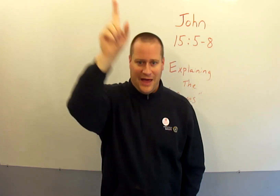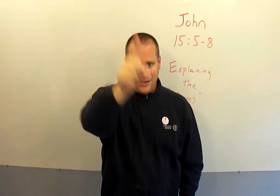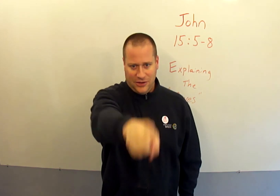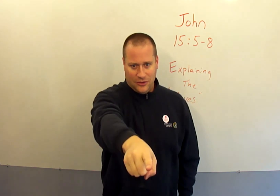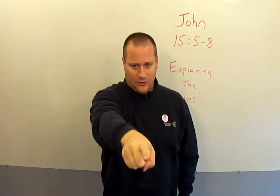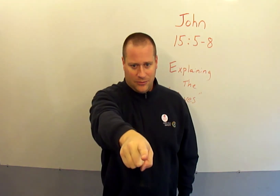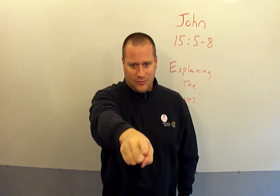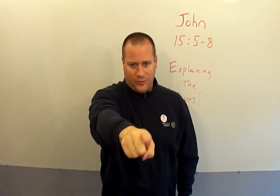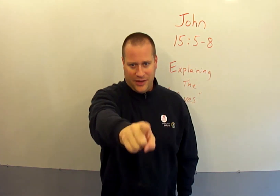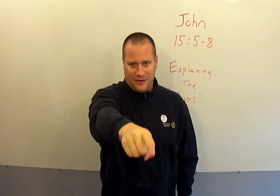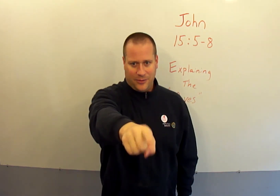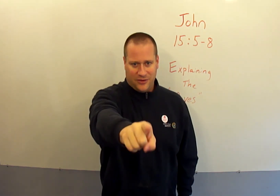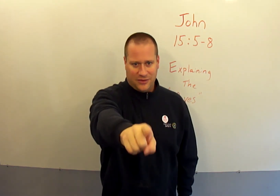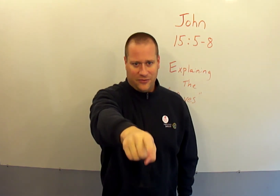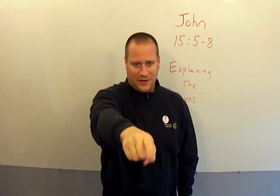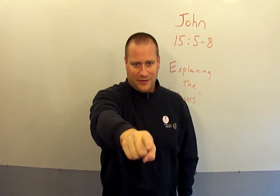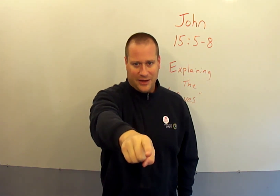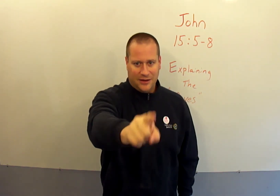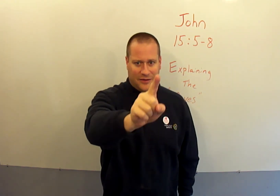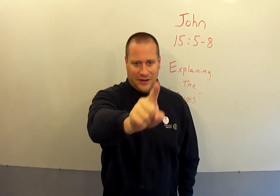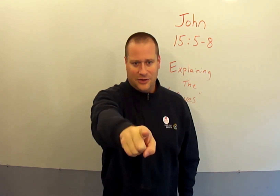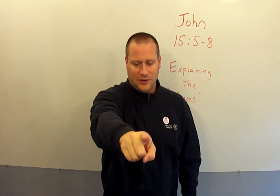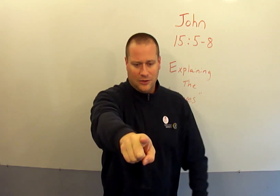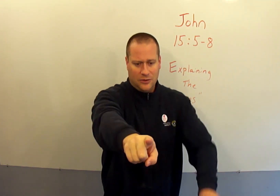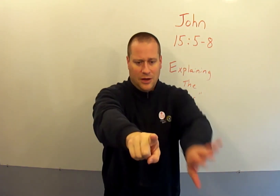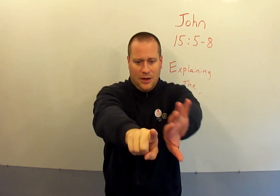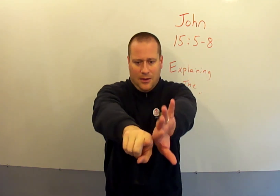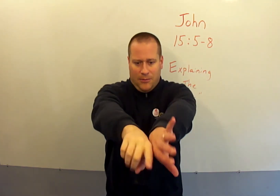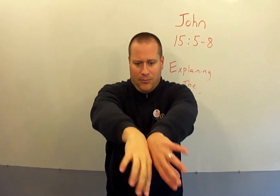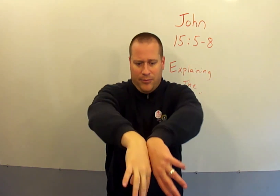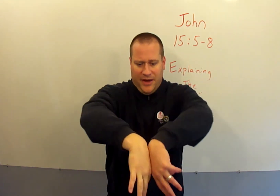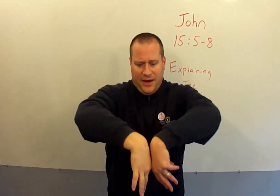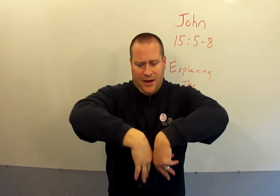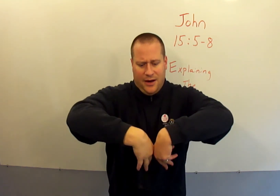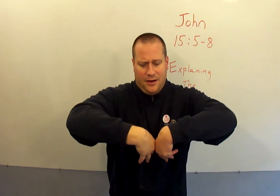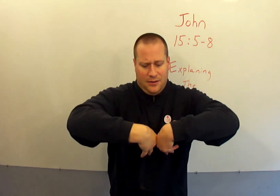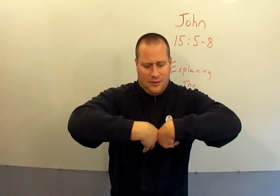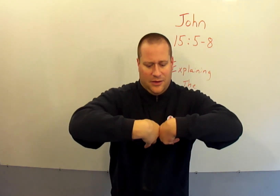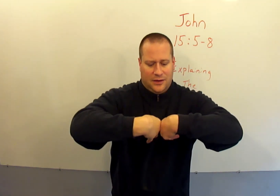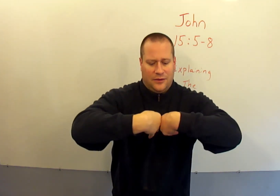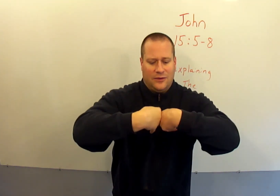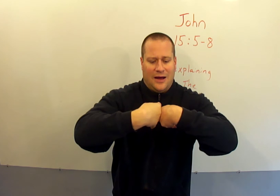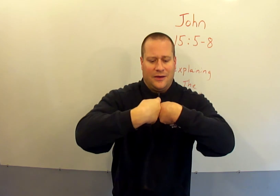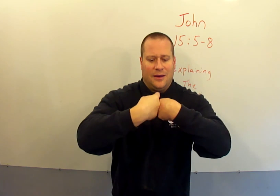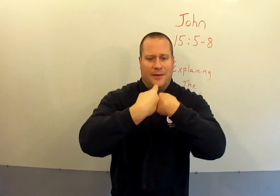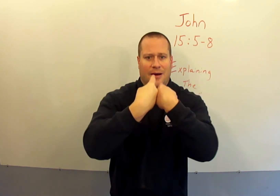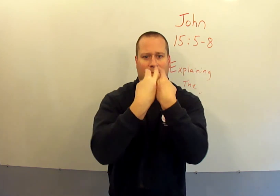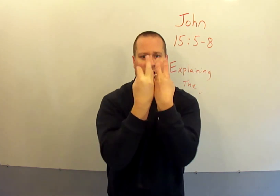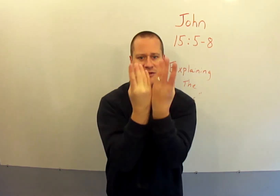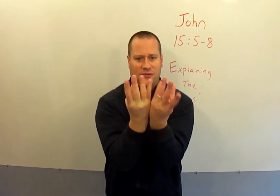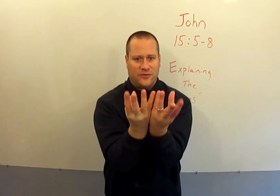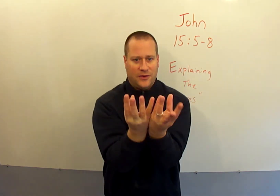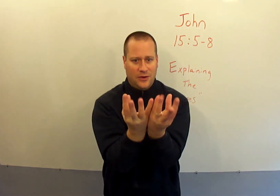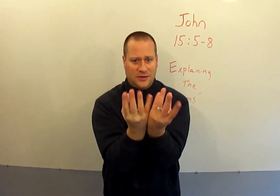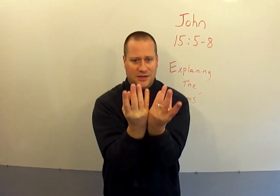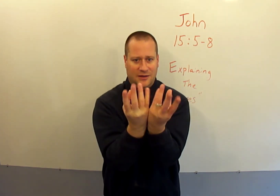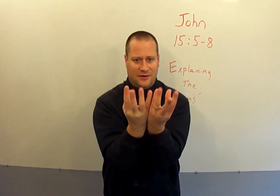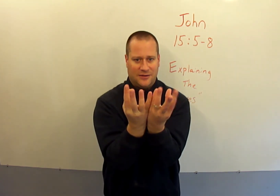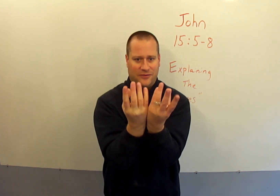That you, pointing to the person in front of you again, that you bear, going into the ground and coming up, much fruit, there's the